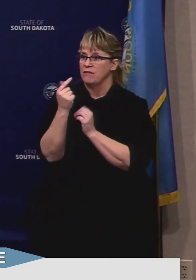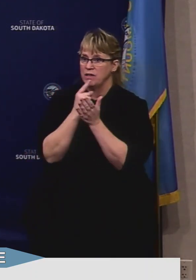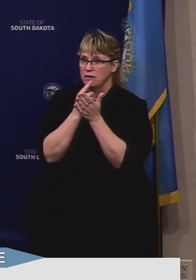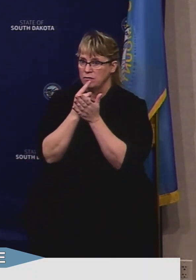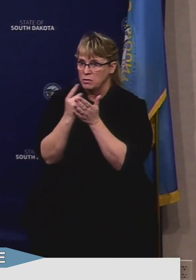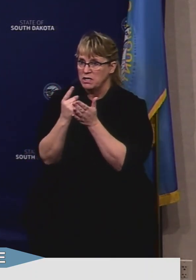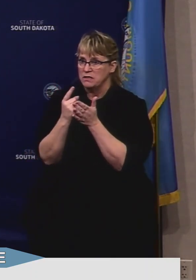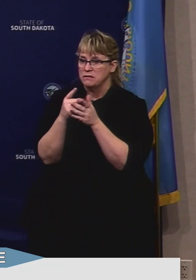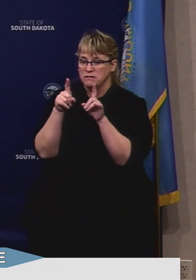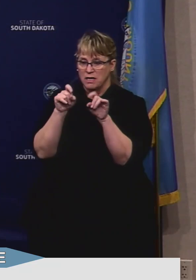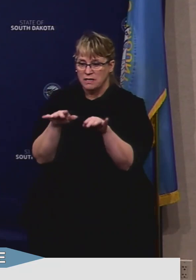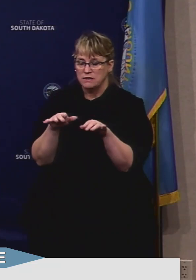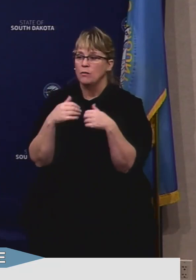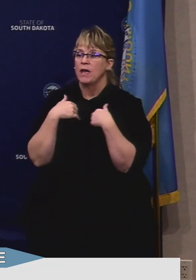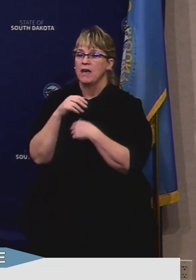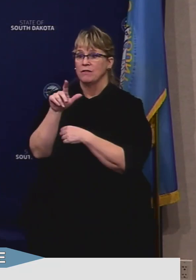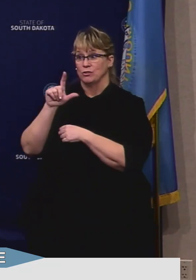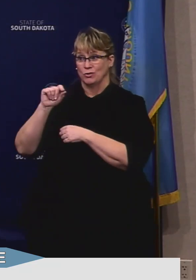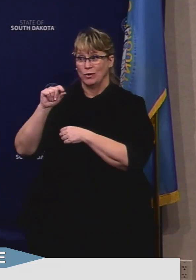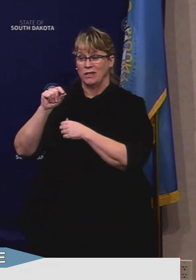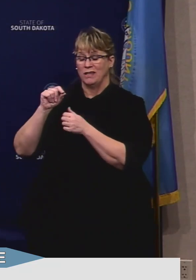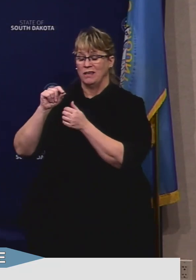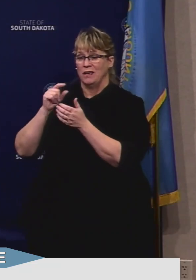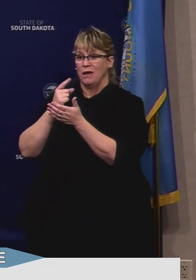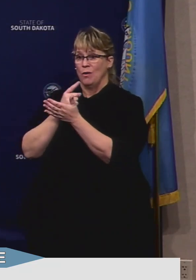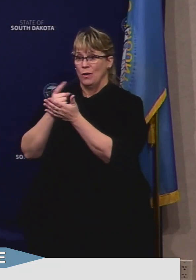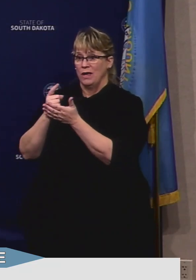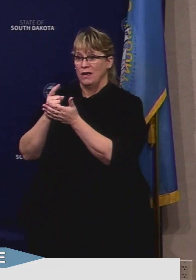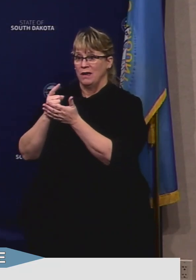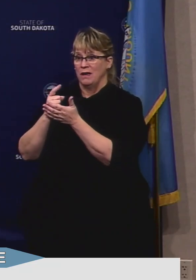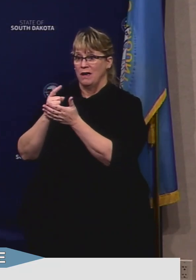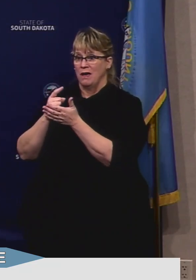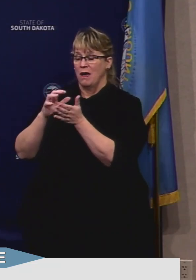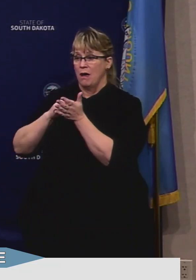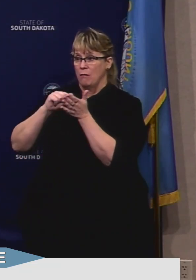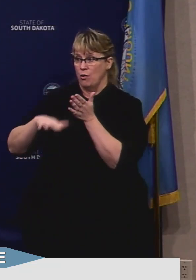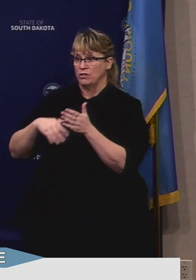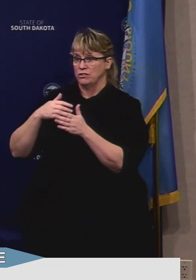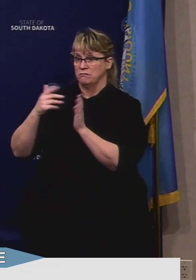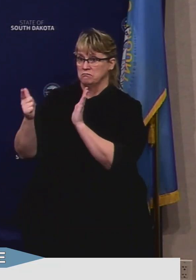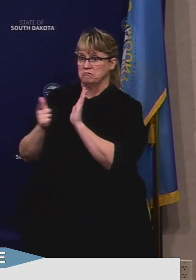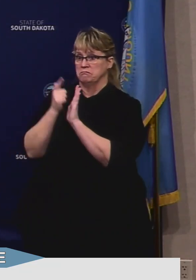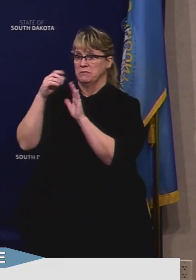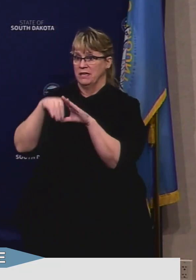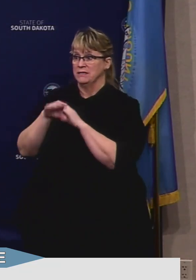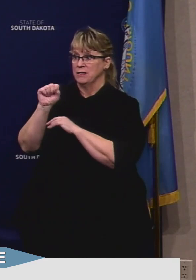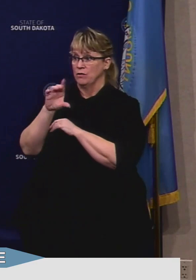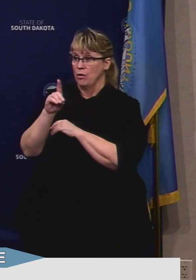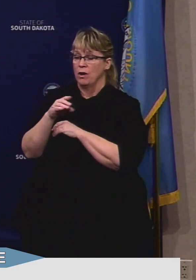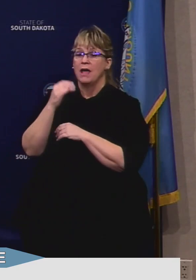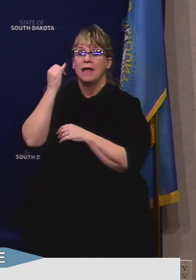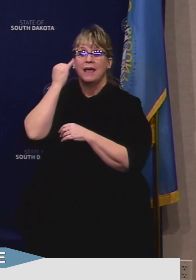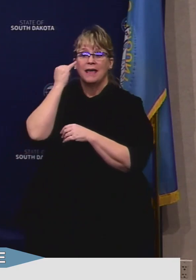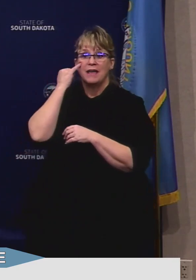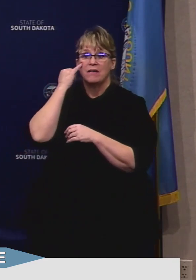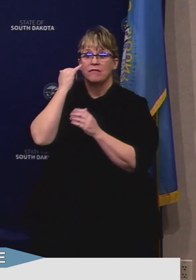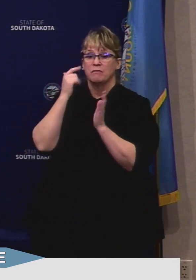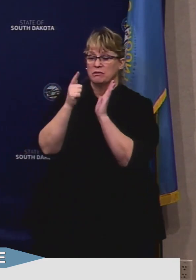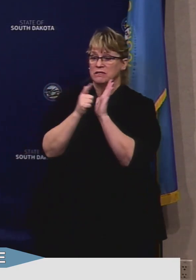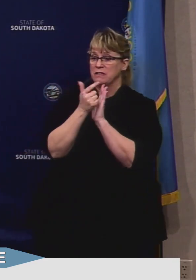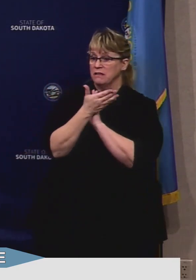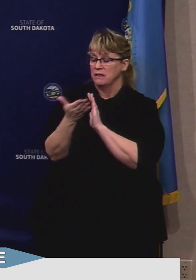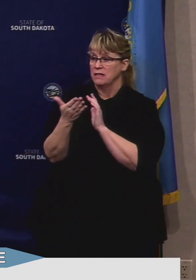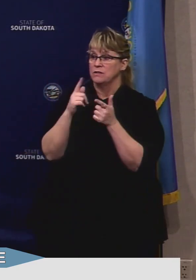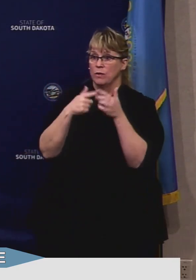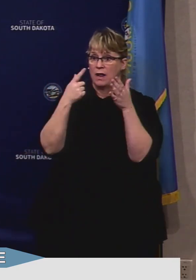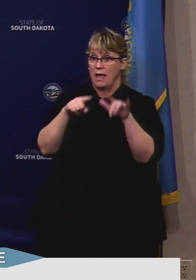15 weeks along. We do have a 20-week abortion ban in the state of South Dakota. If there's a litigation at that point